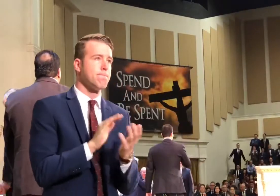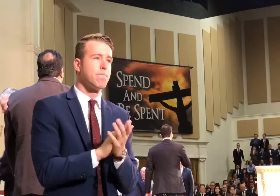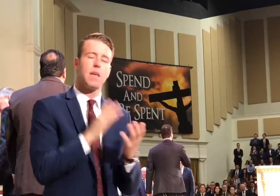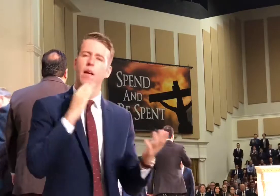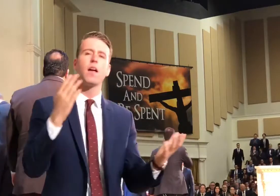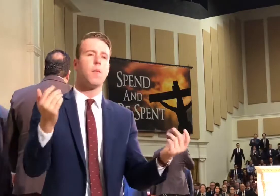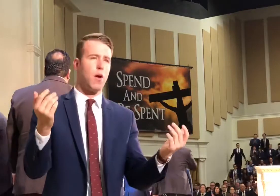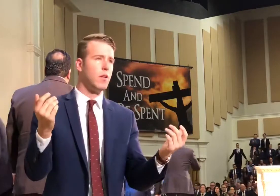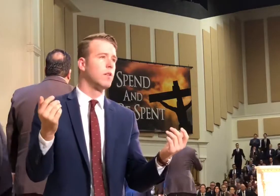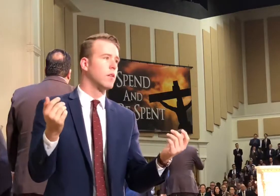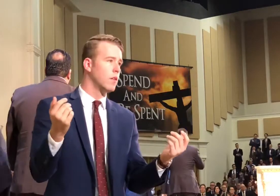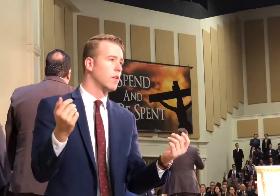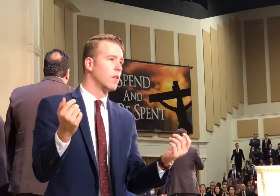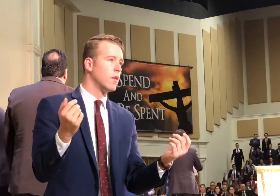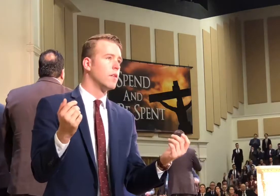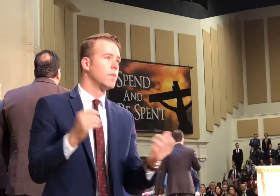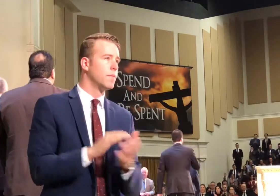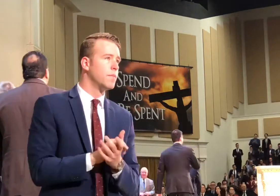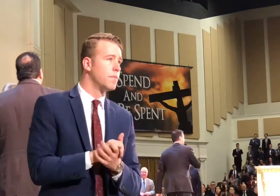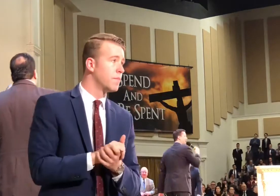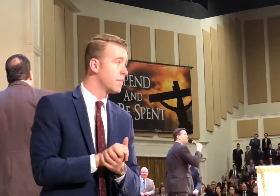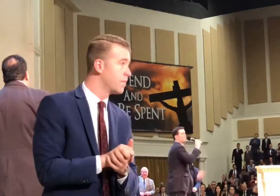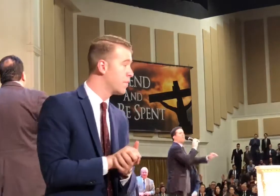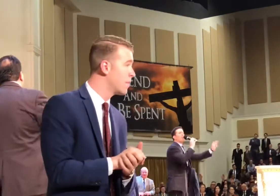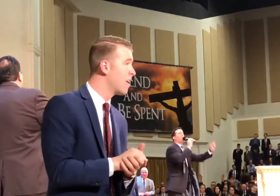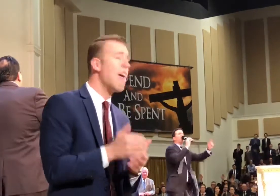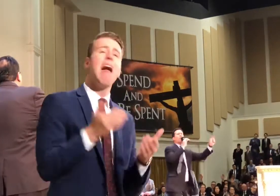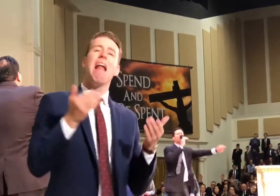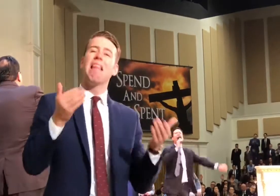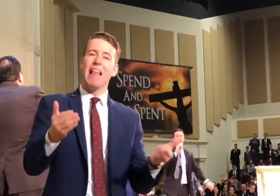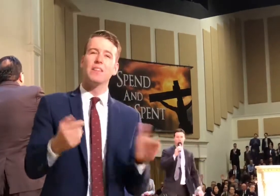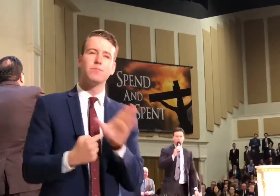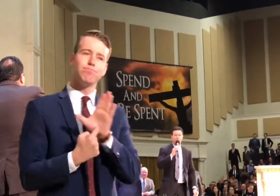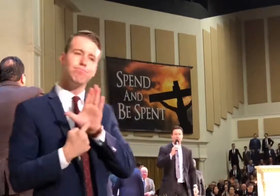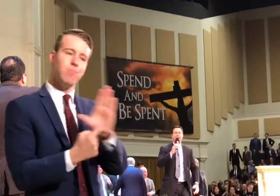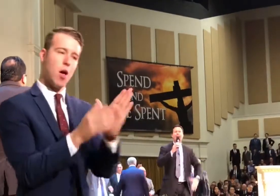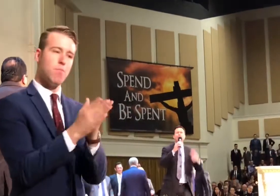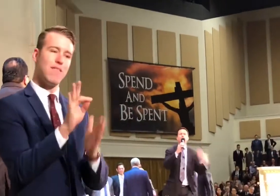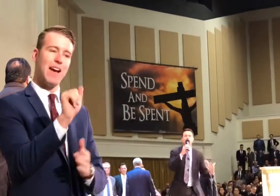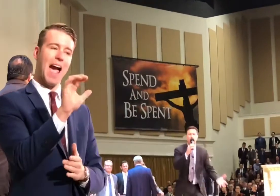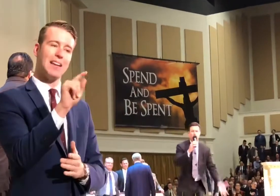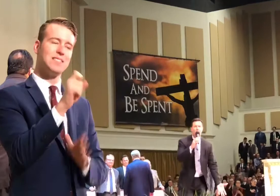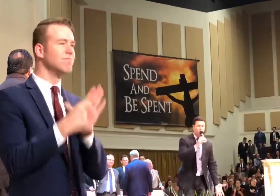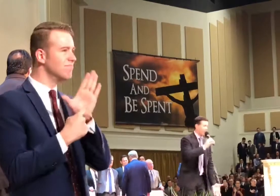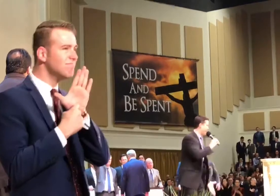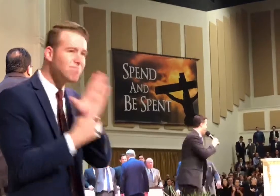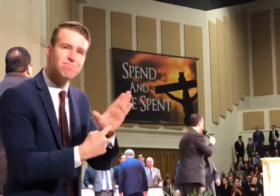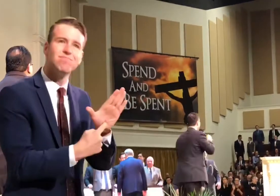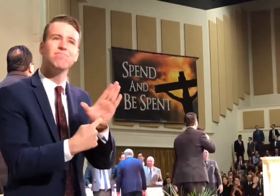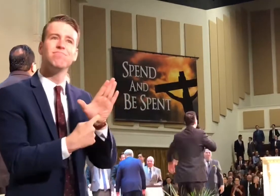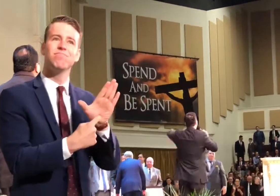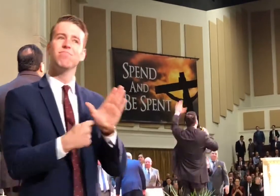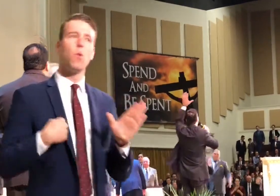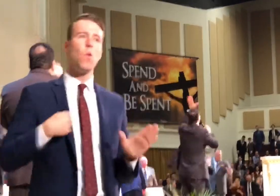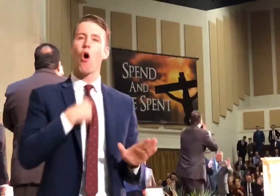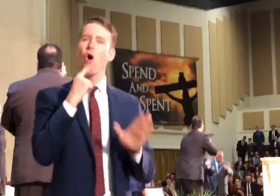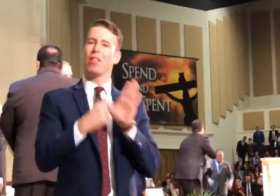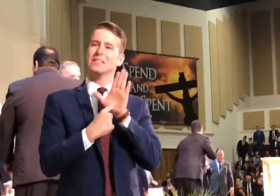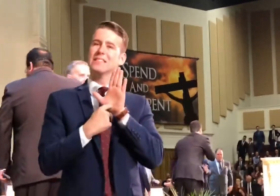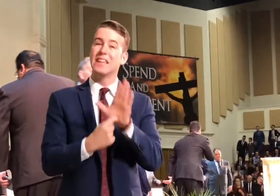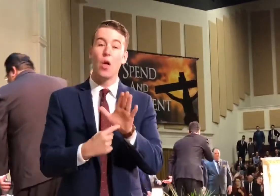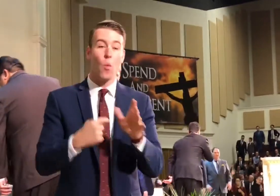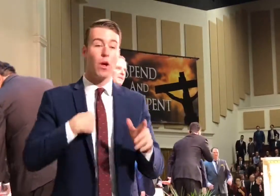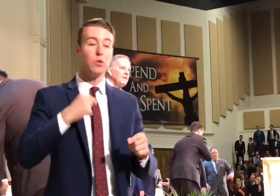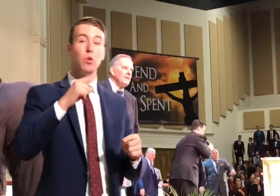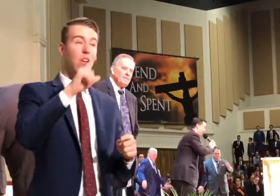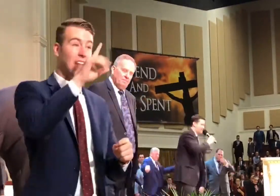Come on, let's be the church. Let's be the book of Acts administration that casts